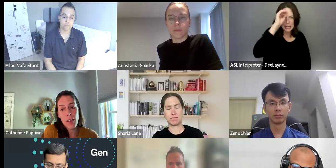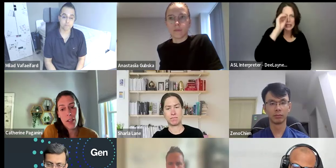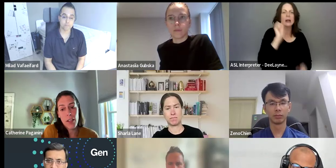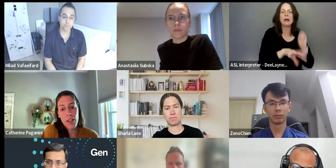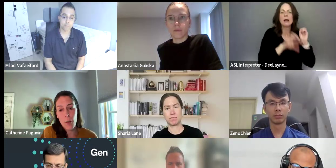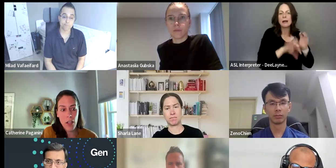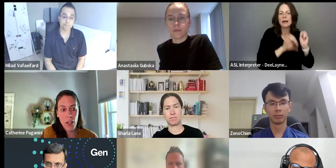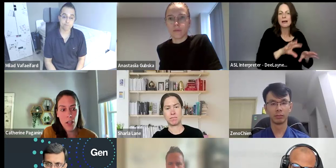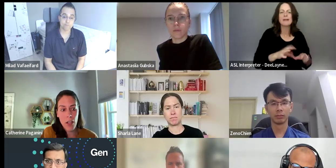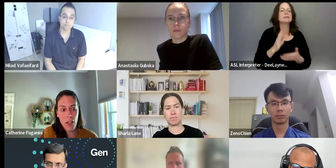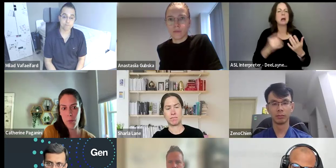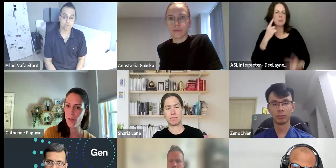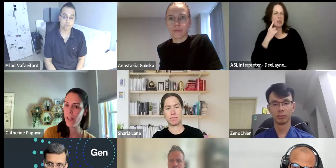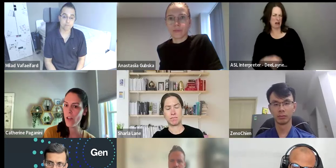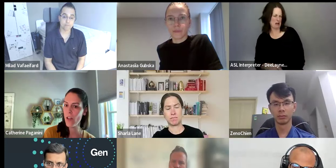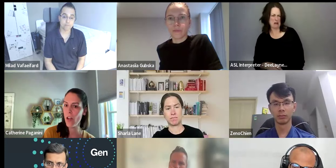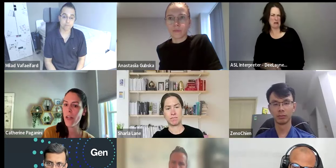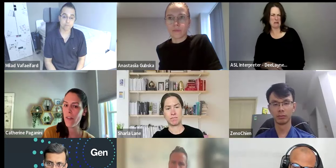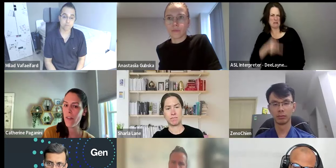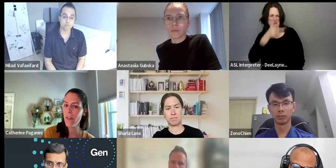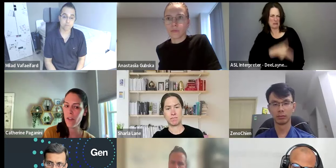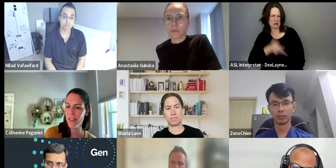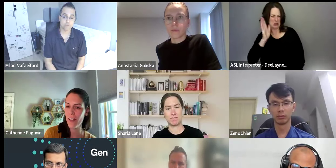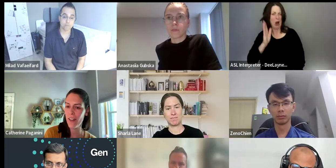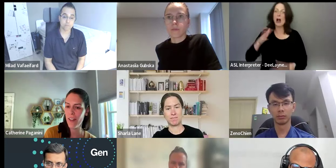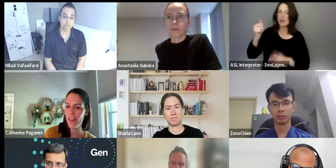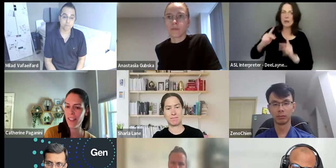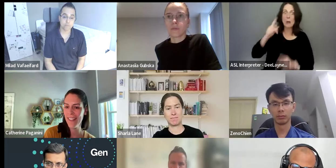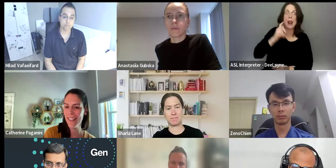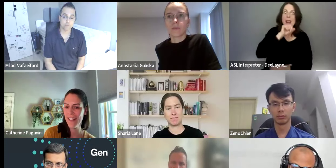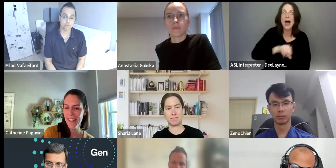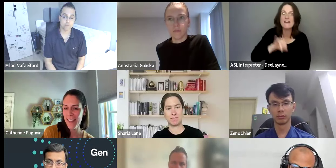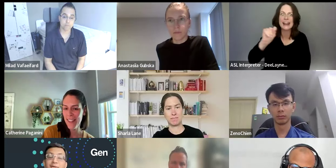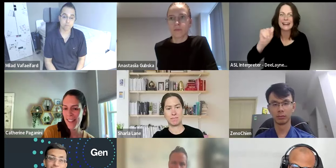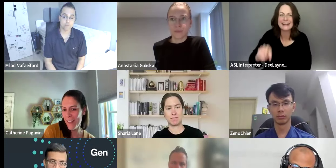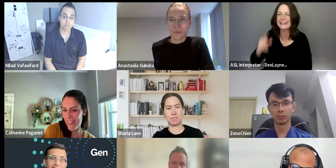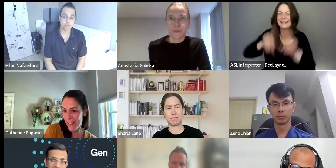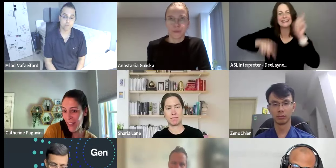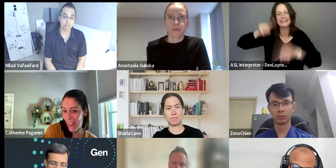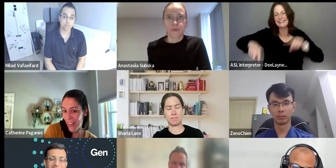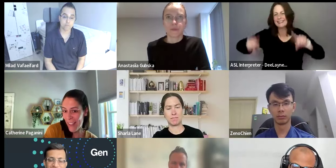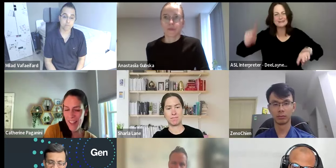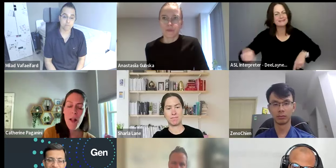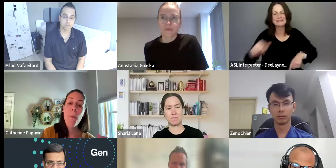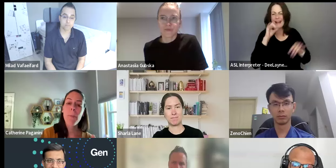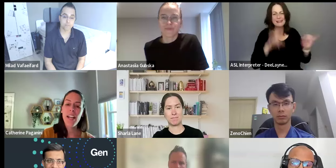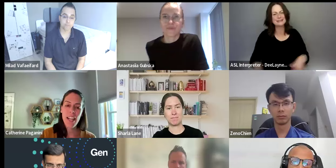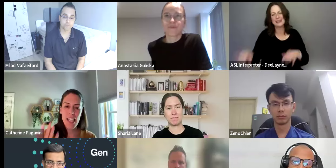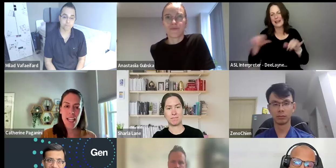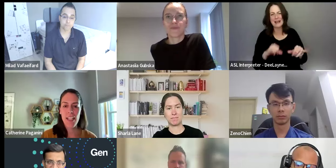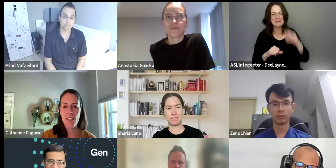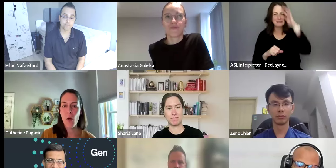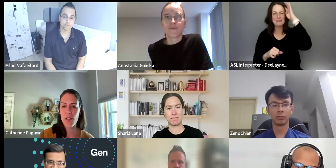maybe some people thought it was a terrible talk. Other people think it's a great talk. So you never know, because it's not like, yeah, it's right. It's a